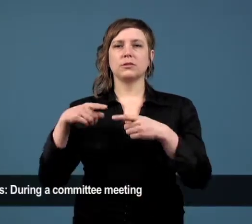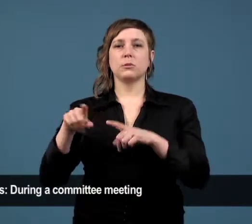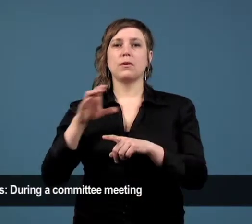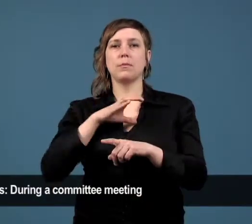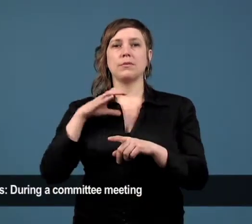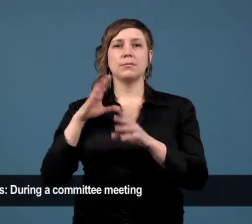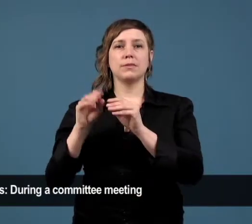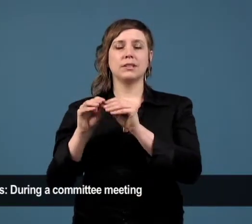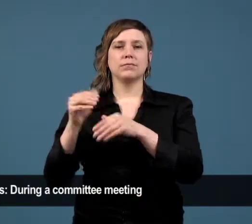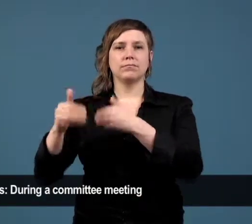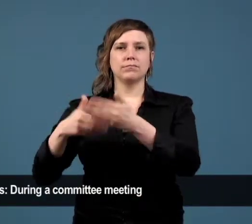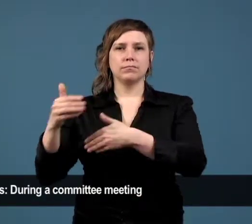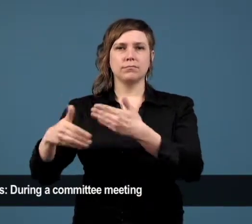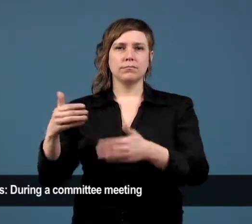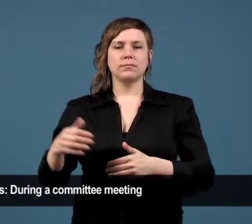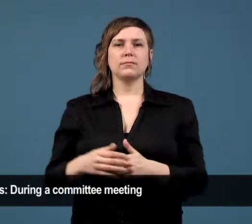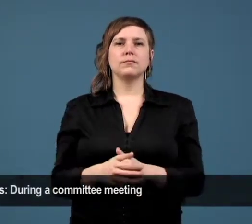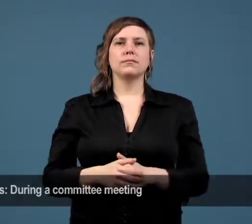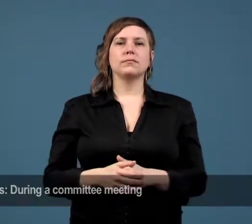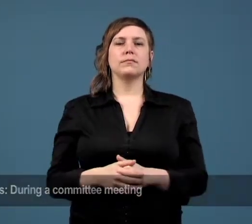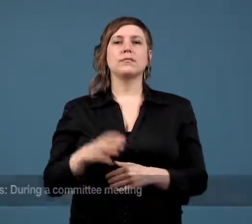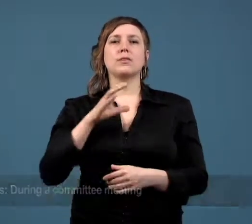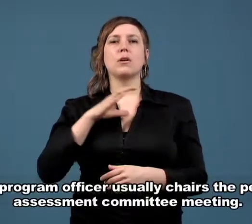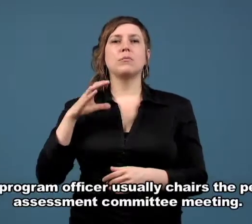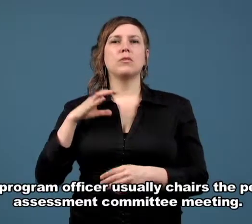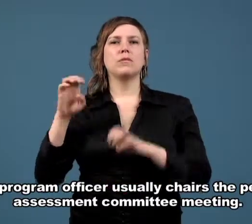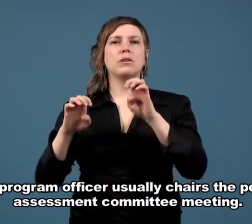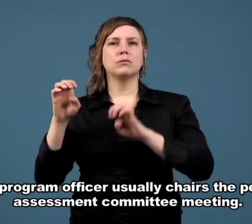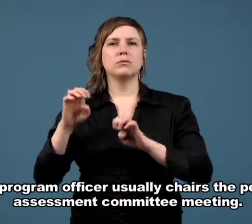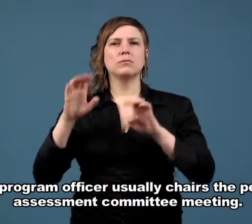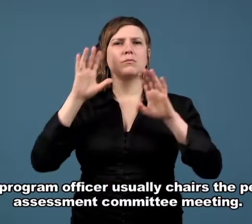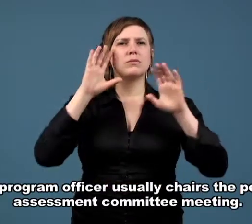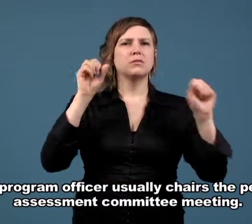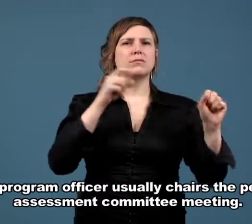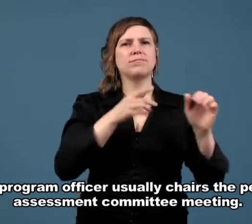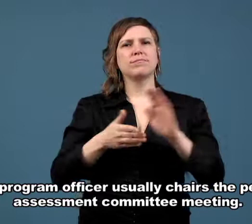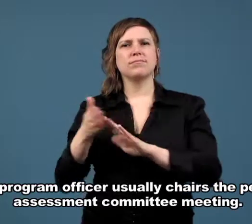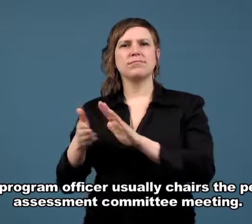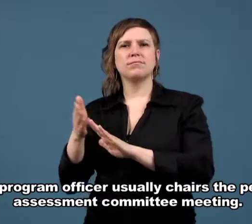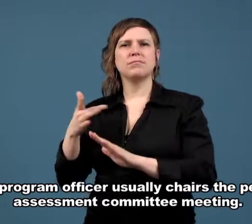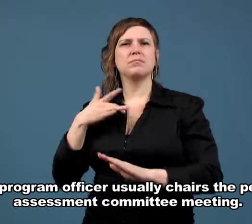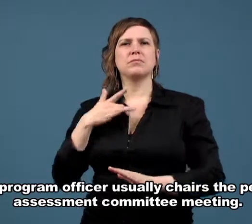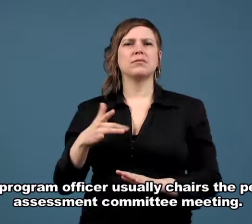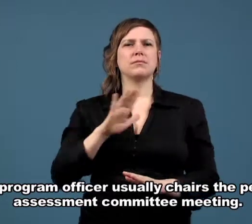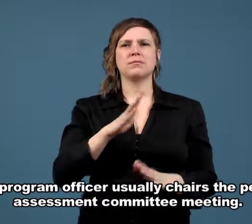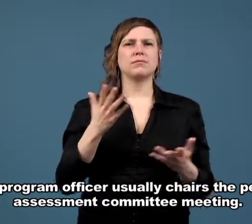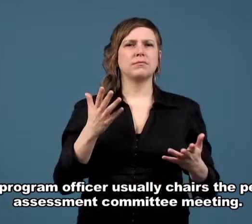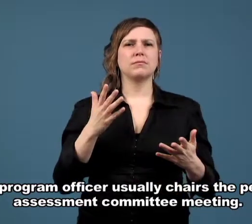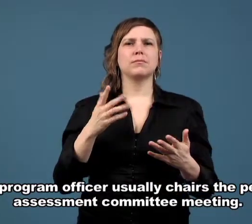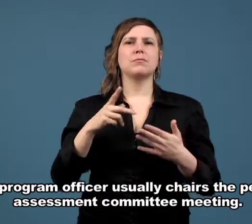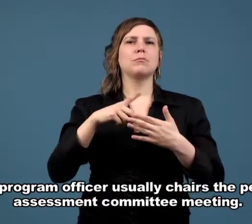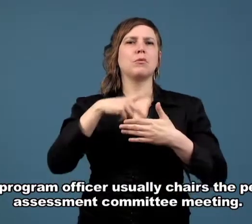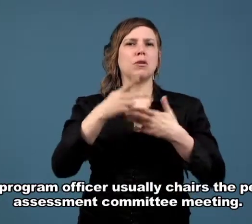Process during a committee meeting. A program officer usually chairs the peer assessment committee